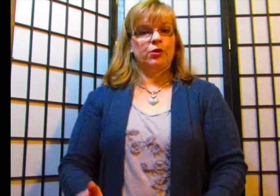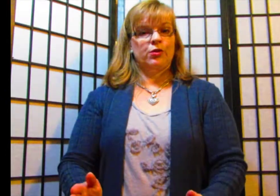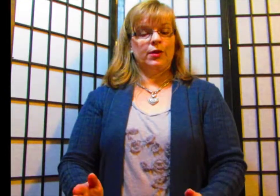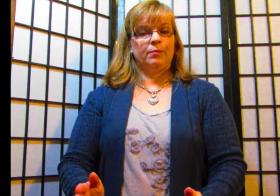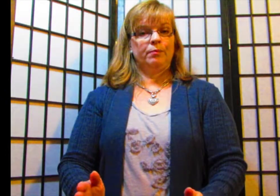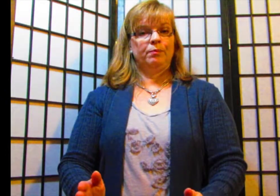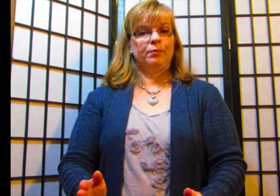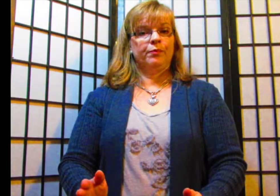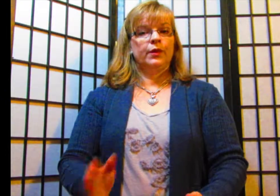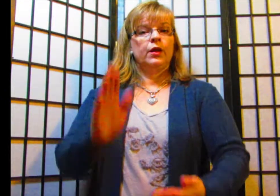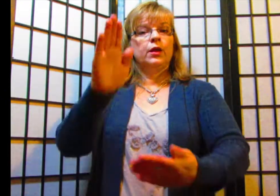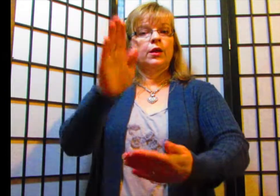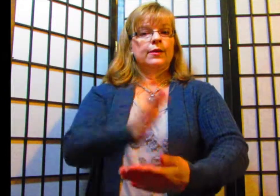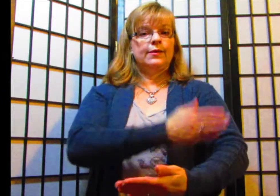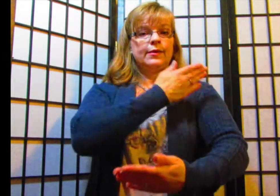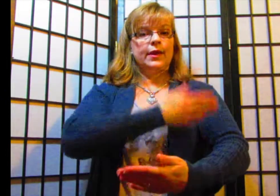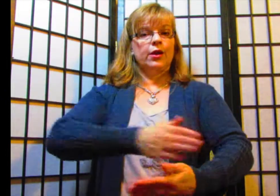person. Singer,